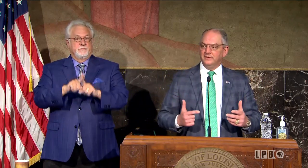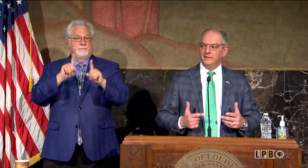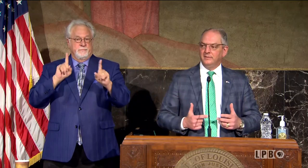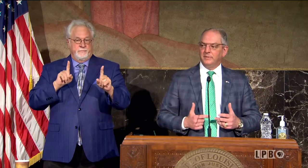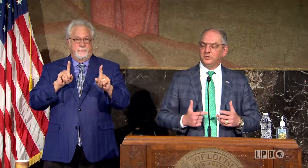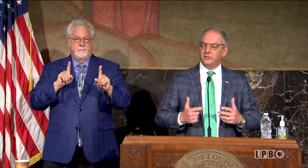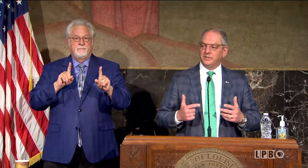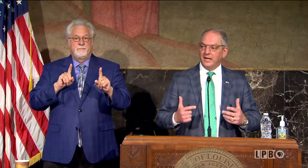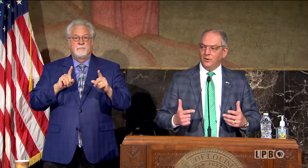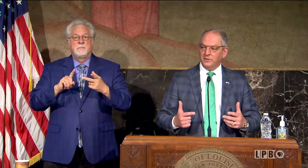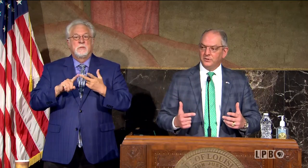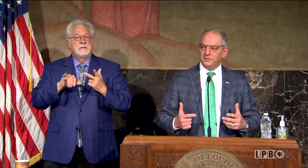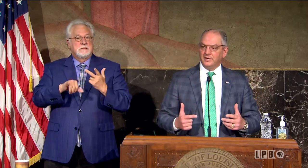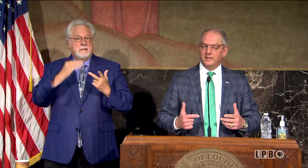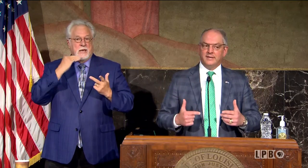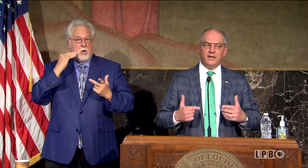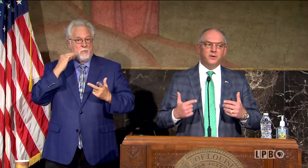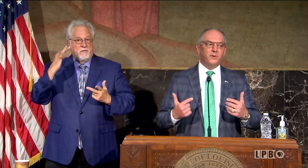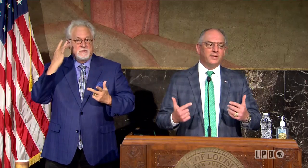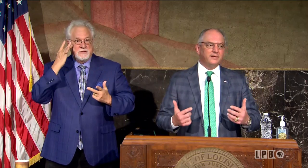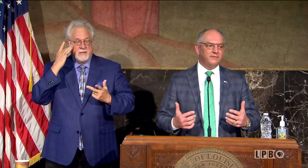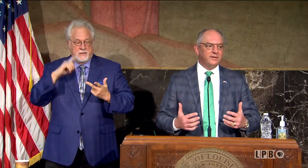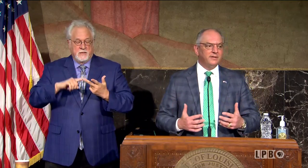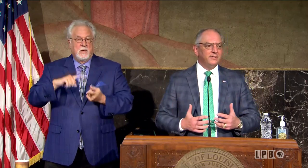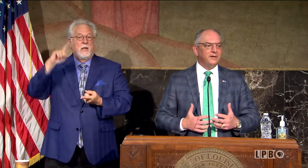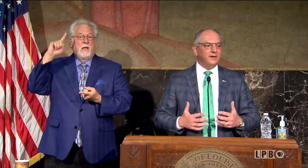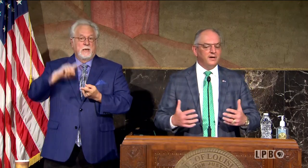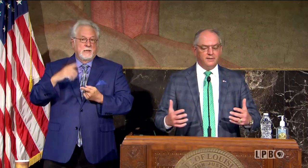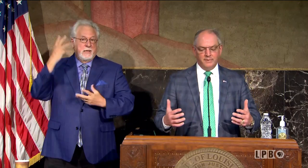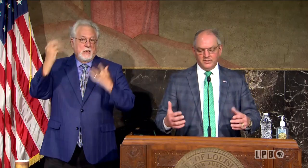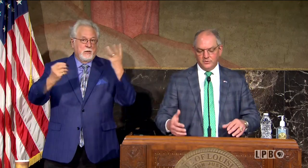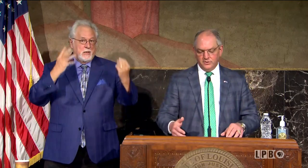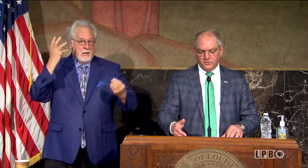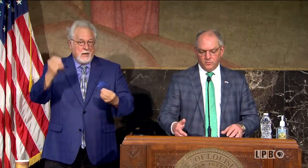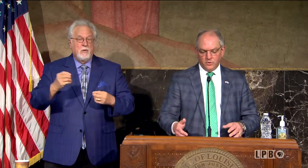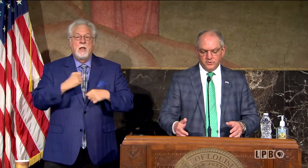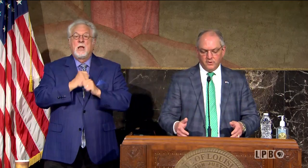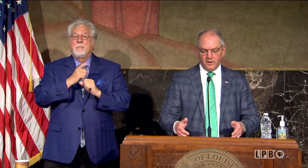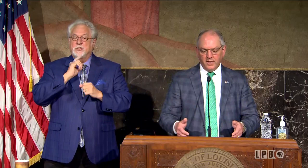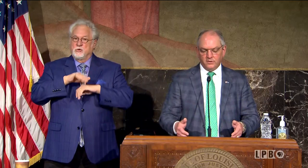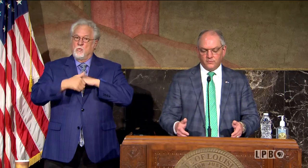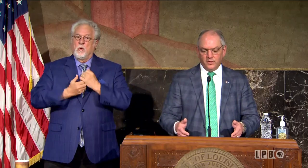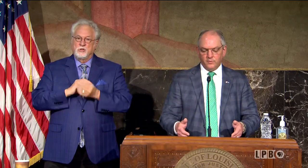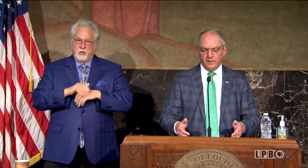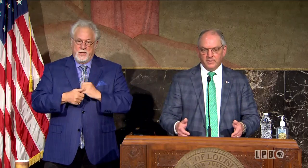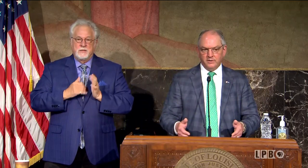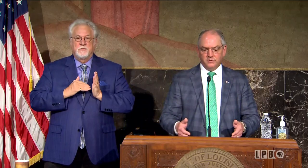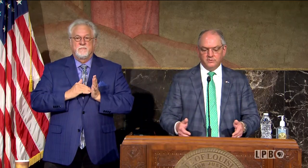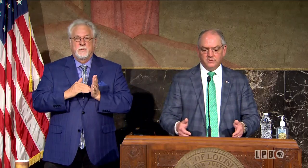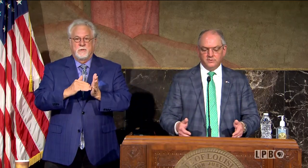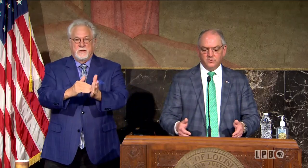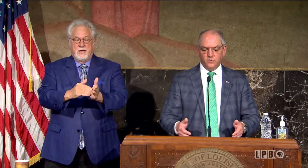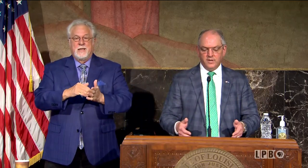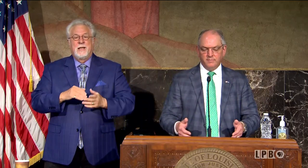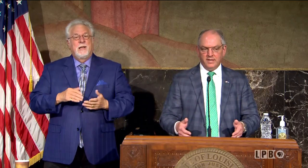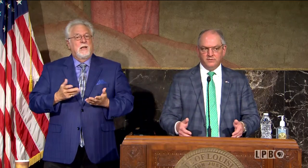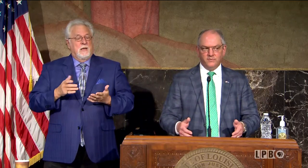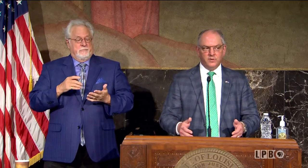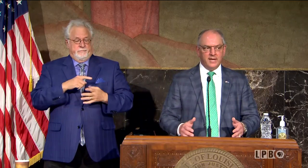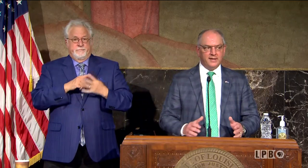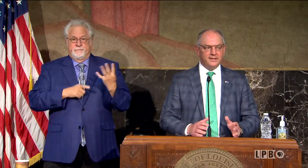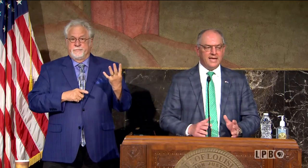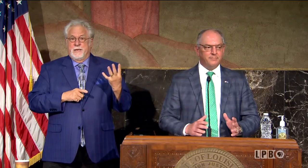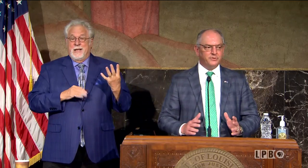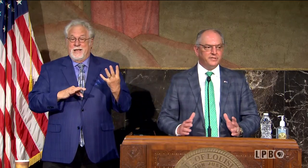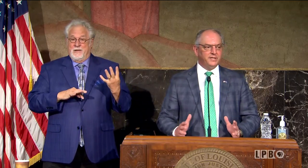distancing, make sure you stay home with your sick, cut down on your activity, make sure that you're washing your hands frequently, because this is what it means.